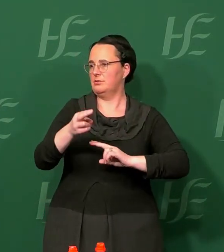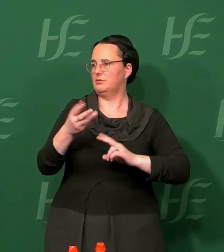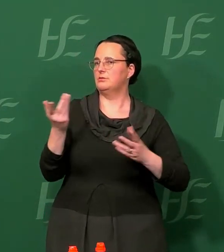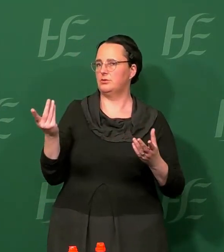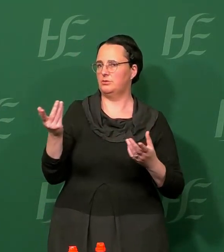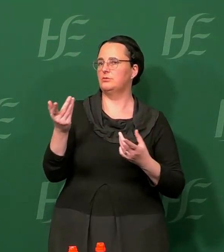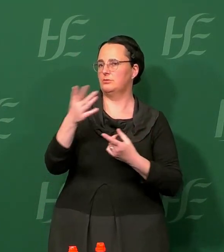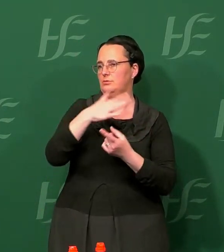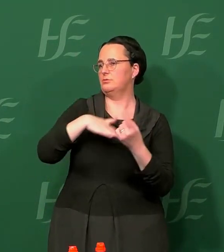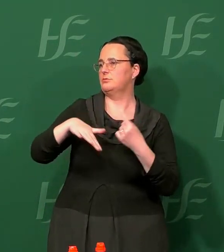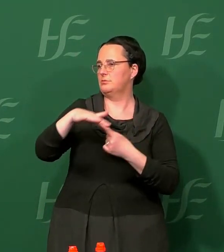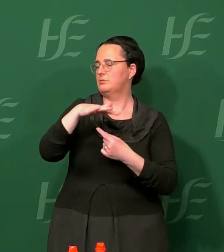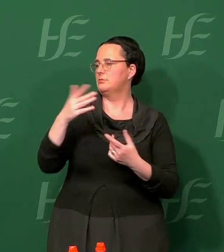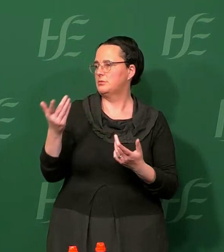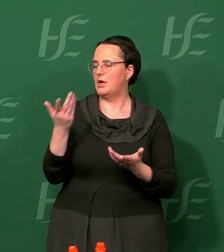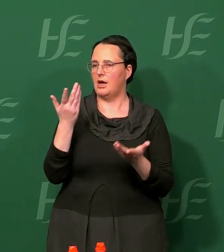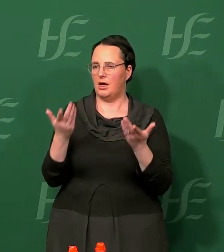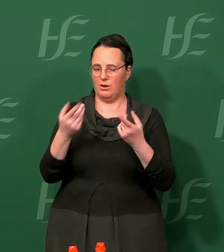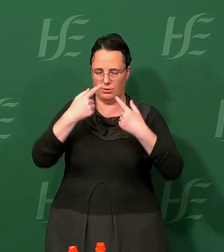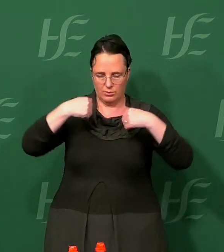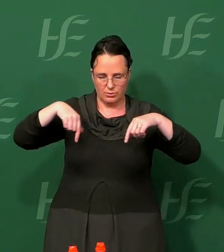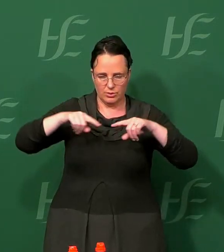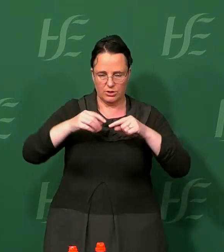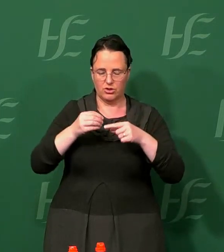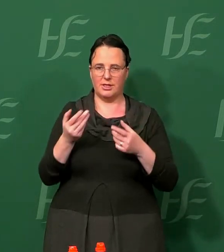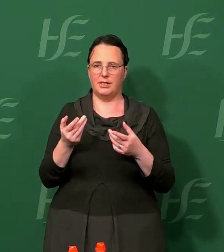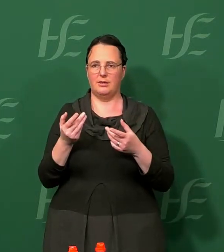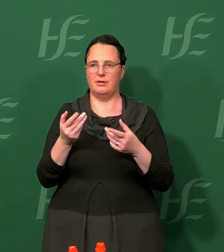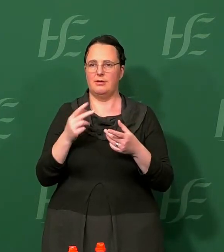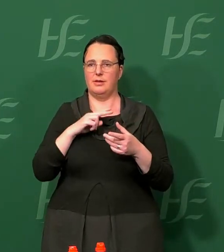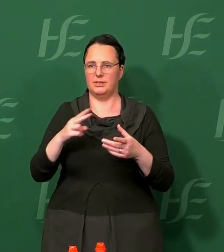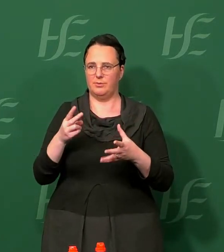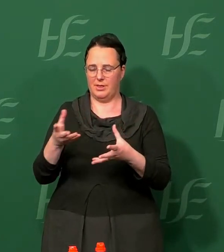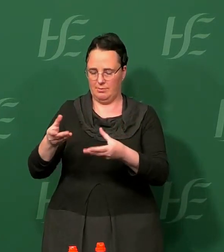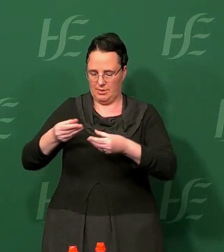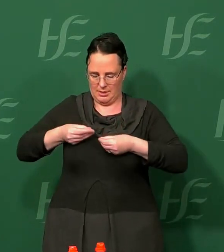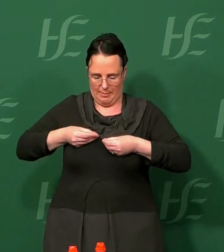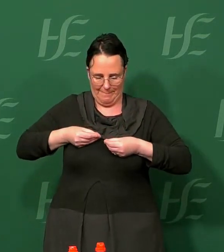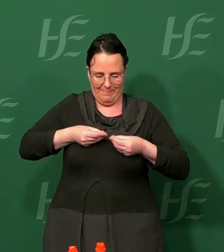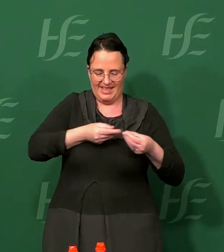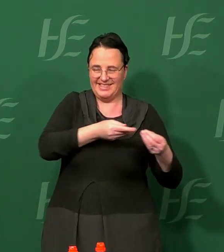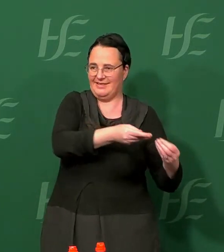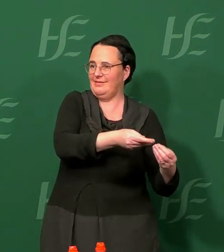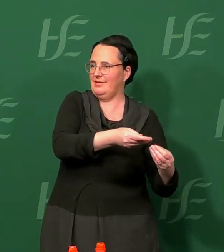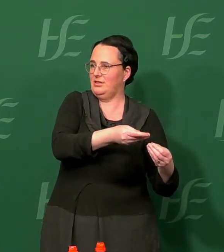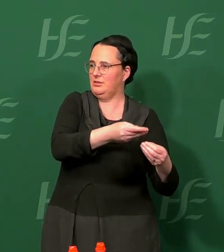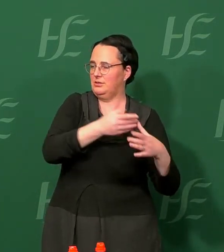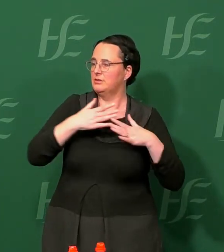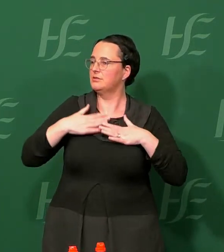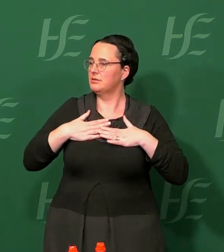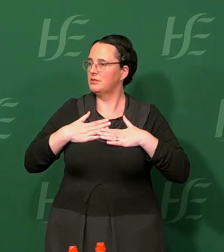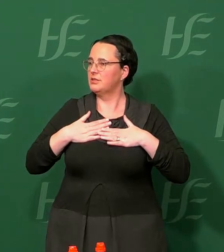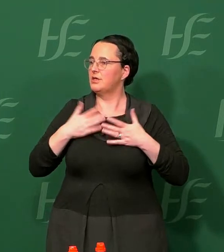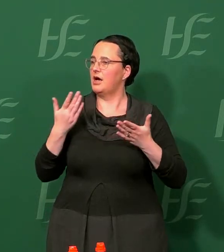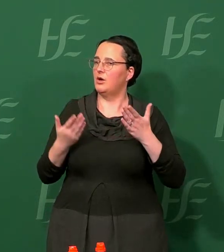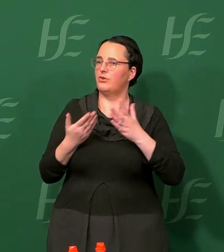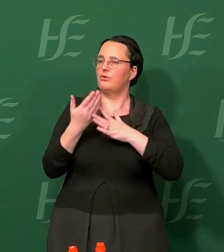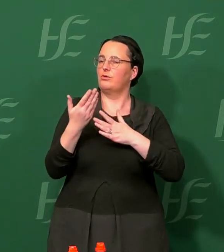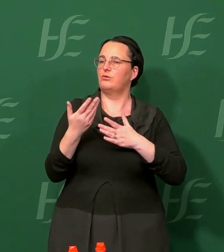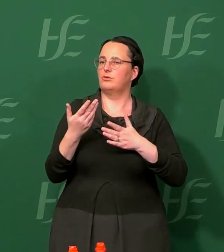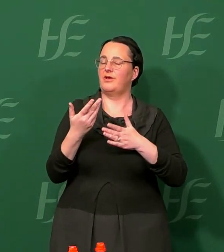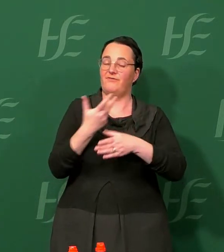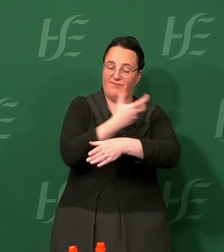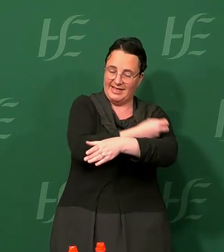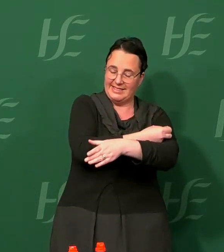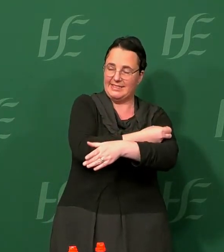all try and prevent being an agent of transmission, how we all not just get vaccinated, but get the booster, and how we